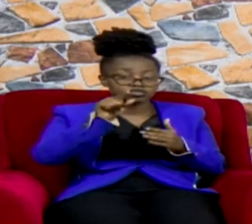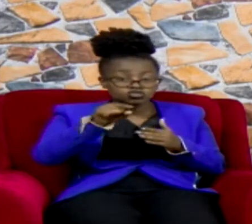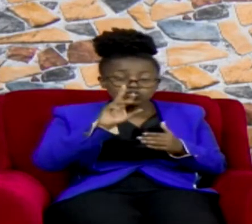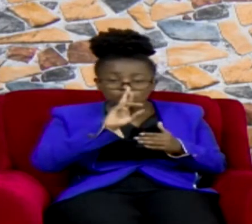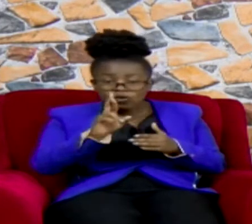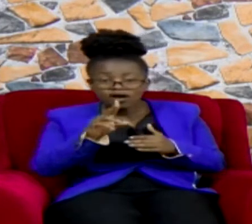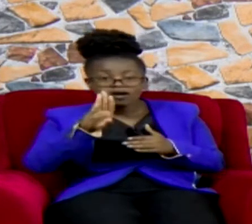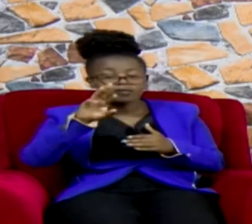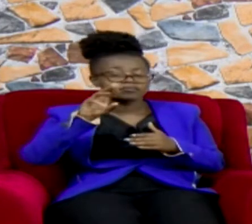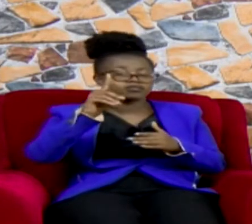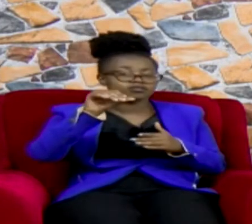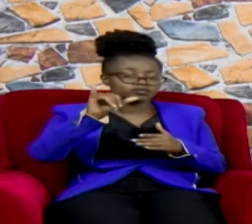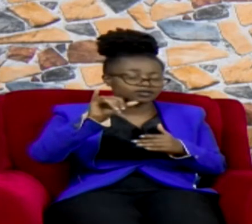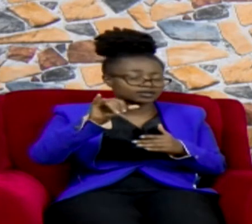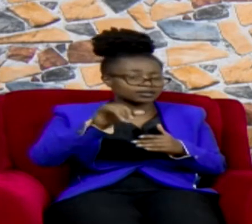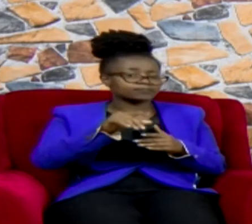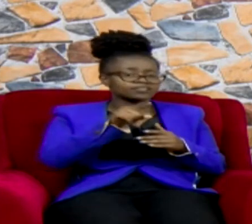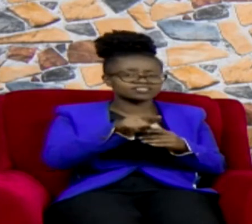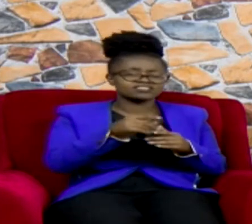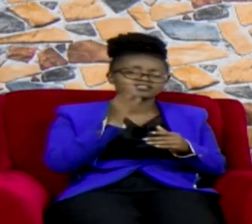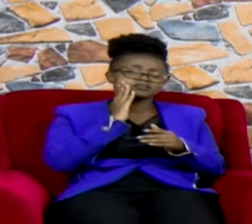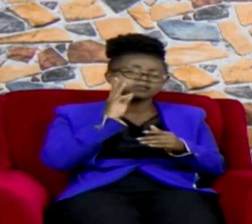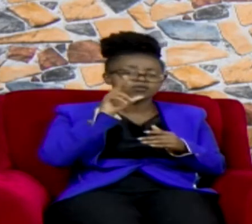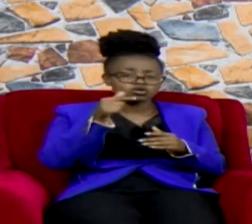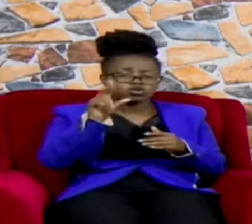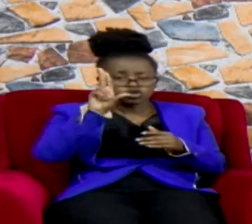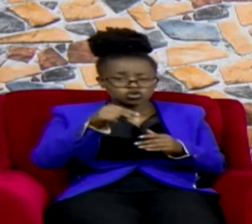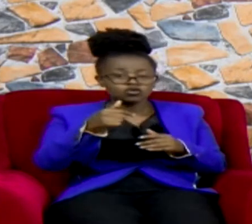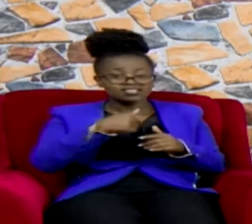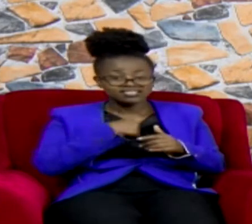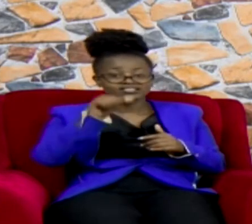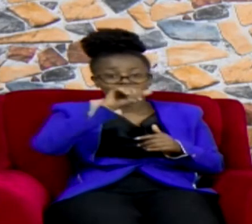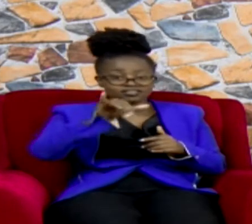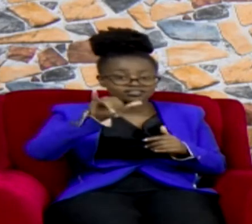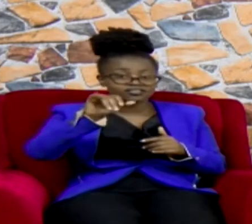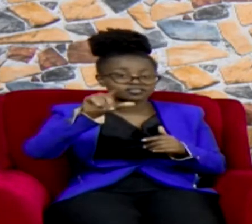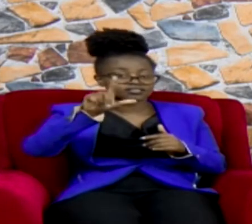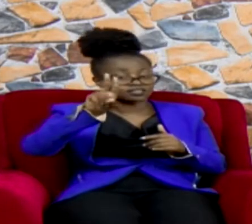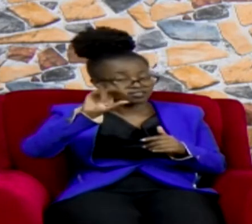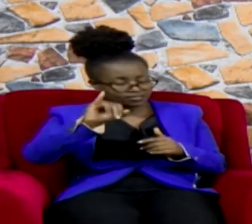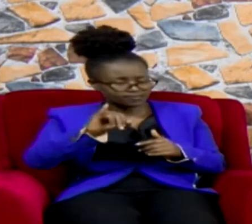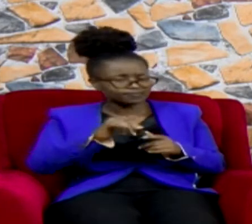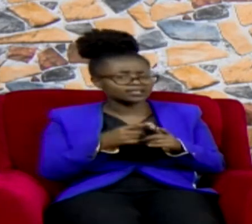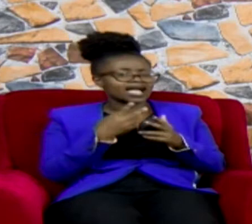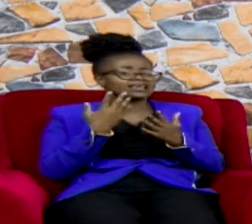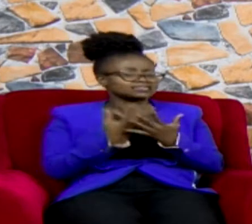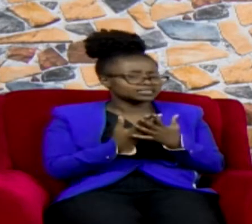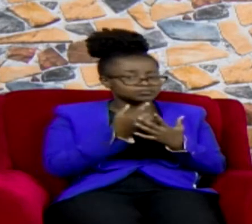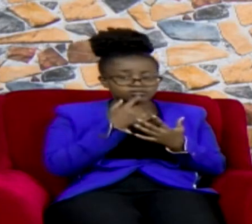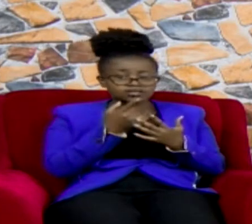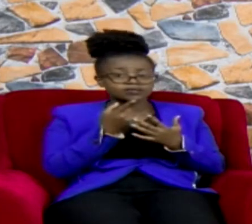are Bradley. This is mom. I'm like, no, this this is Sylvia. So until I